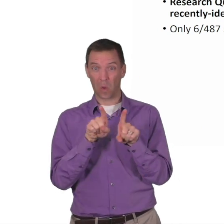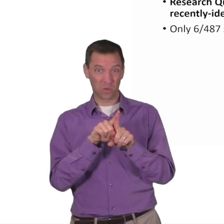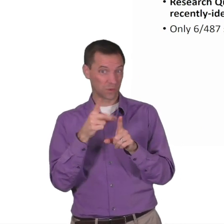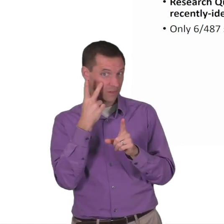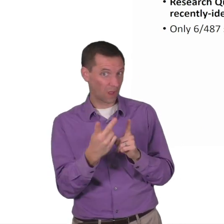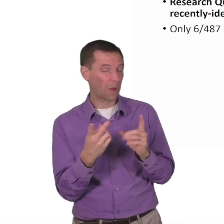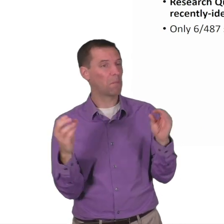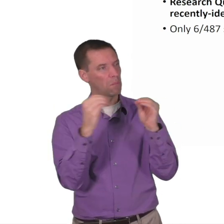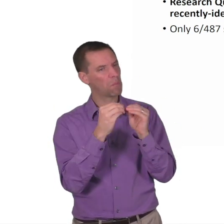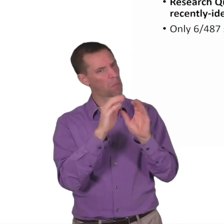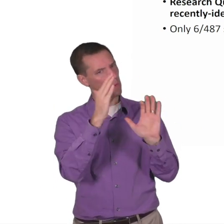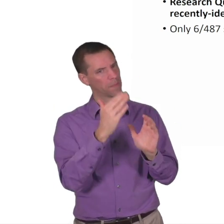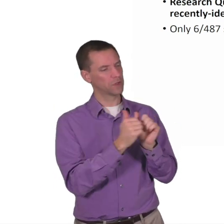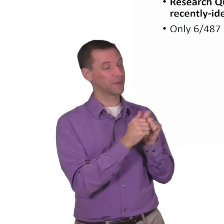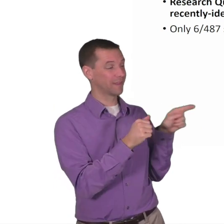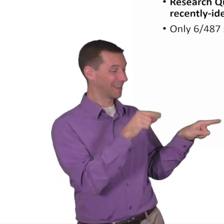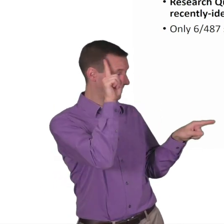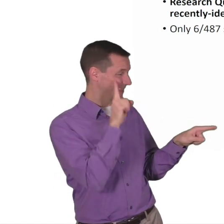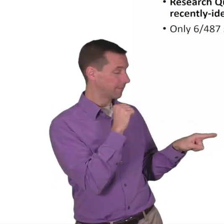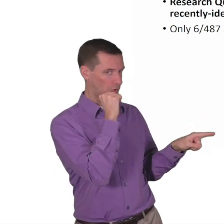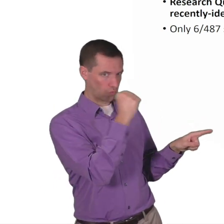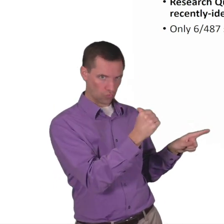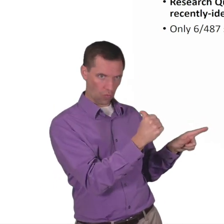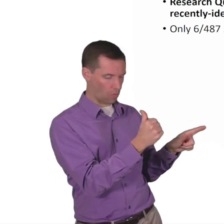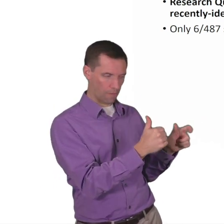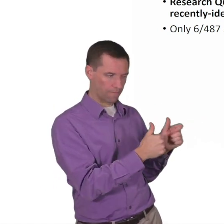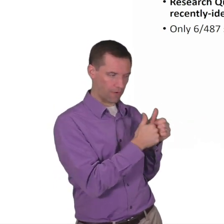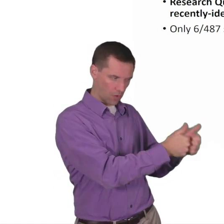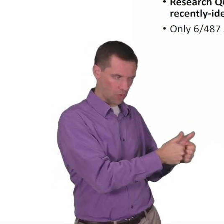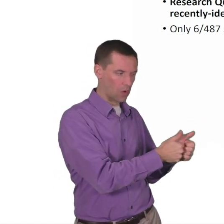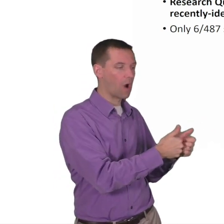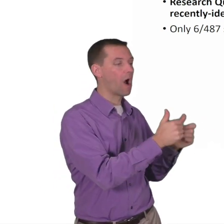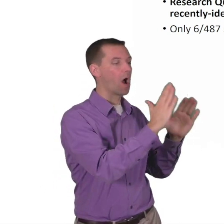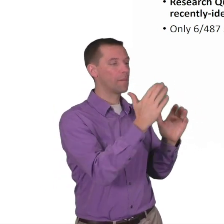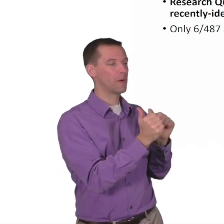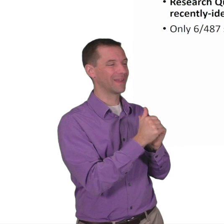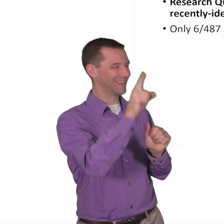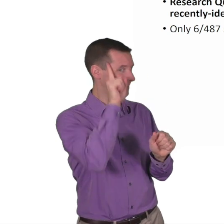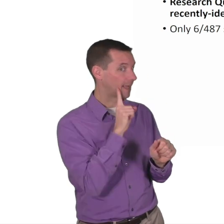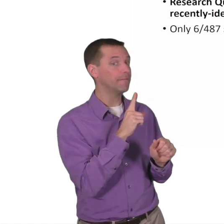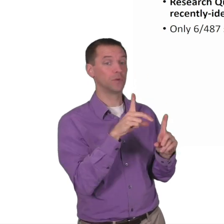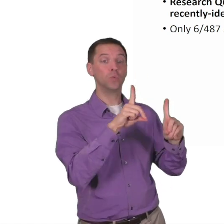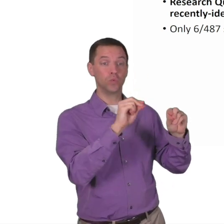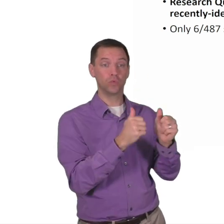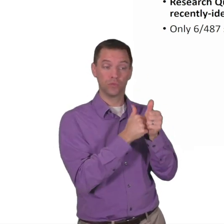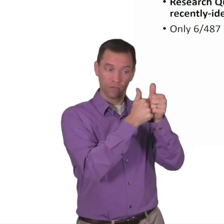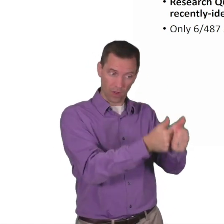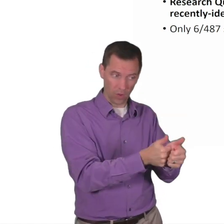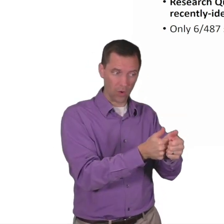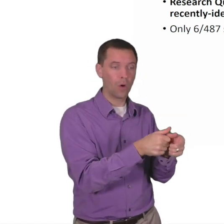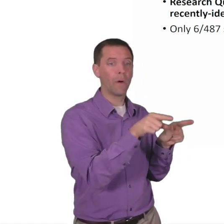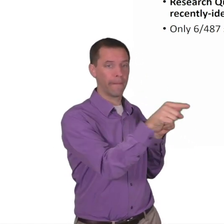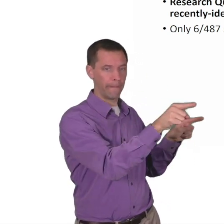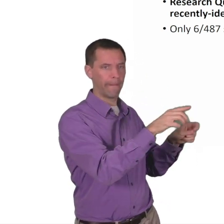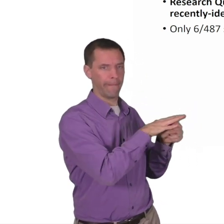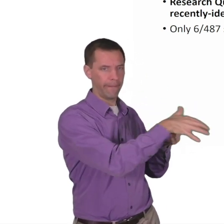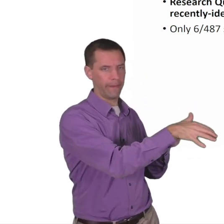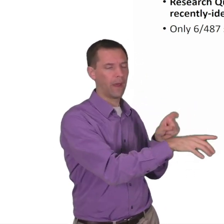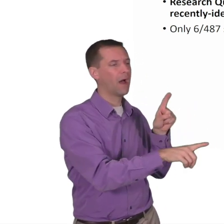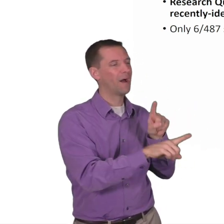typical development. And we also saw a good number of statements comparing what happens when deaf and hard of hearing children don't follow recommended procedures compared with